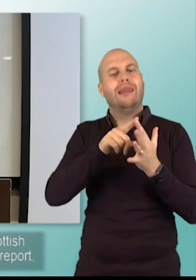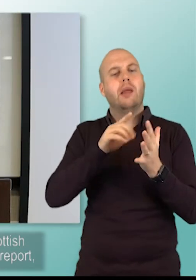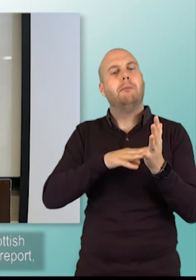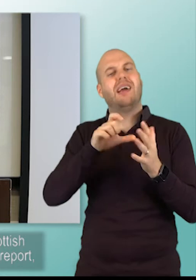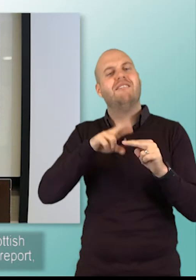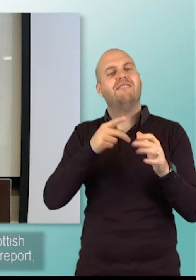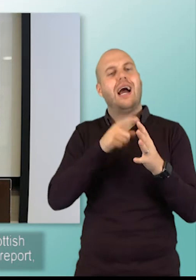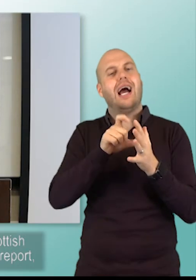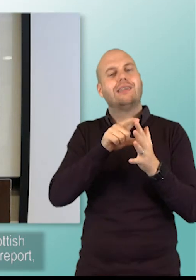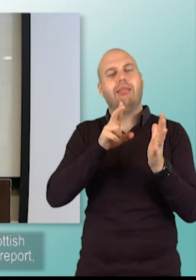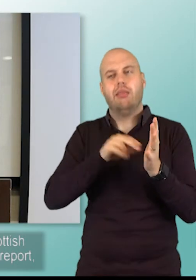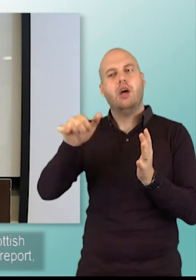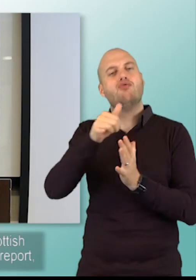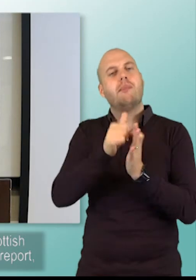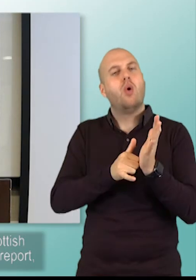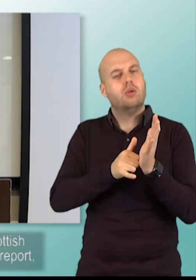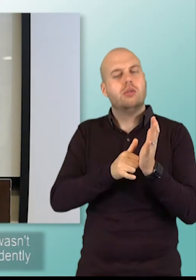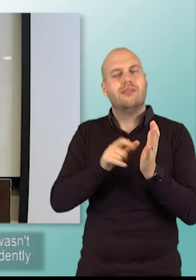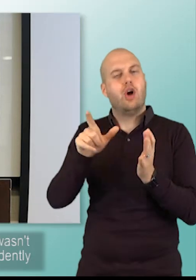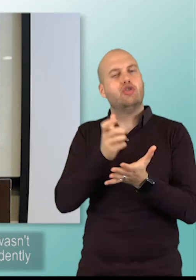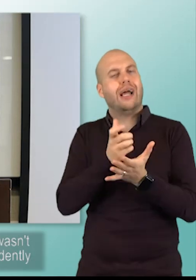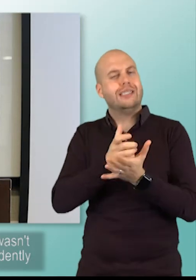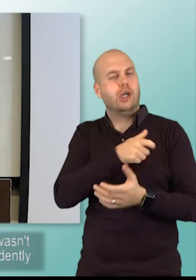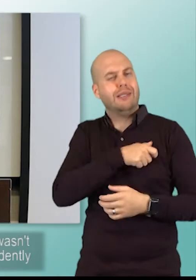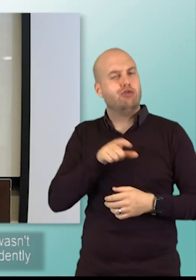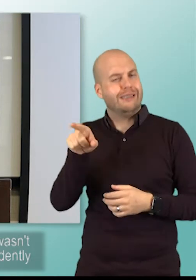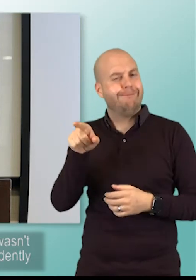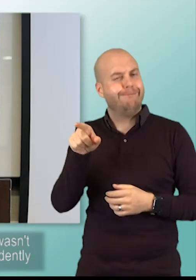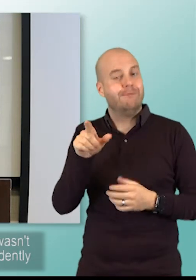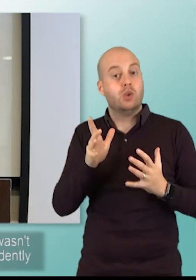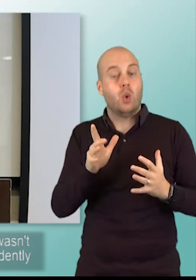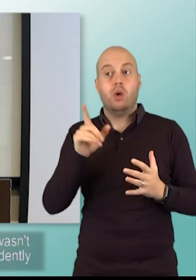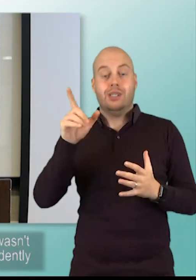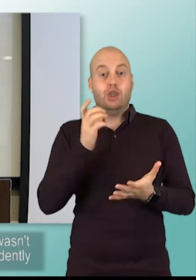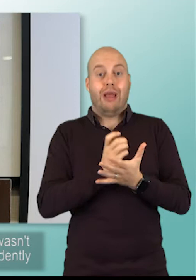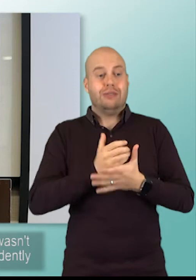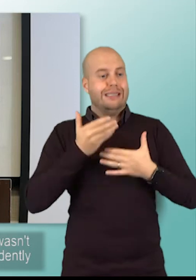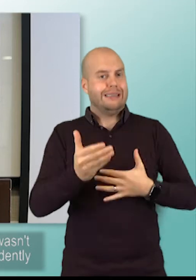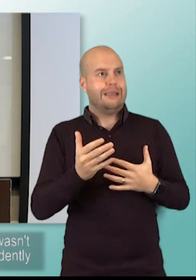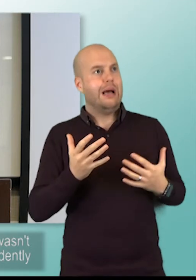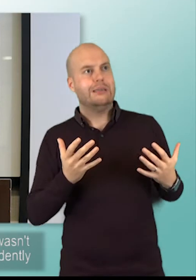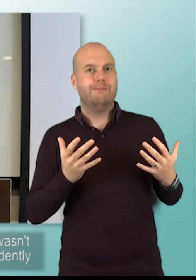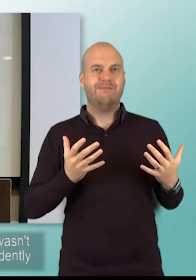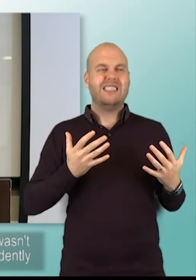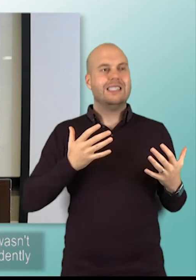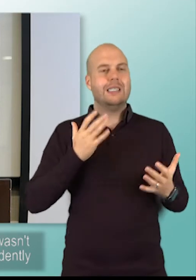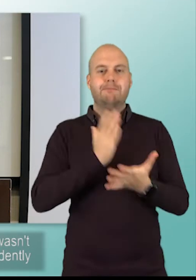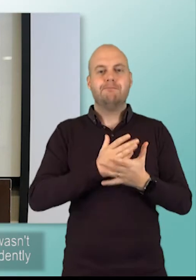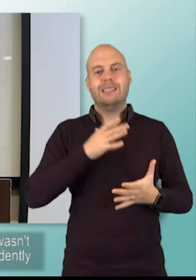McFadden's report, the McFadden Commission. But the charity sector was keen to have a regulator, so it wasn't